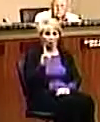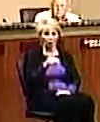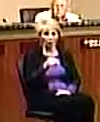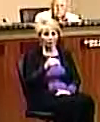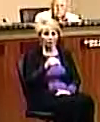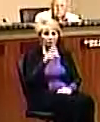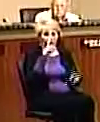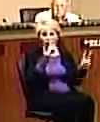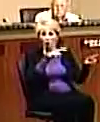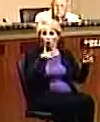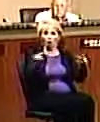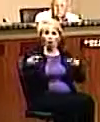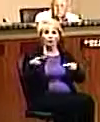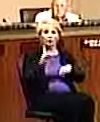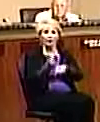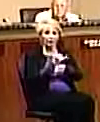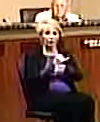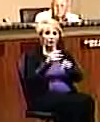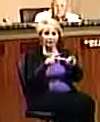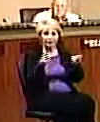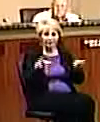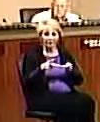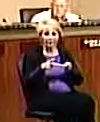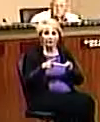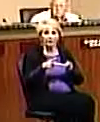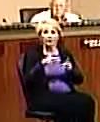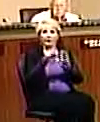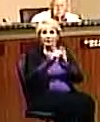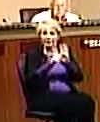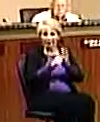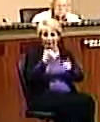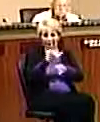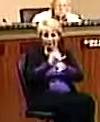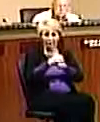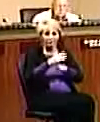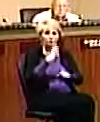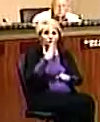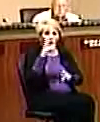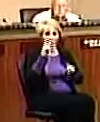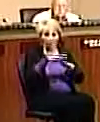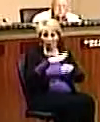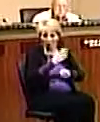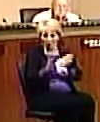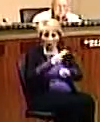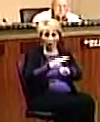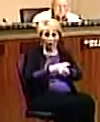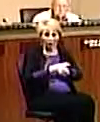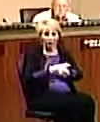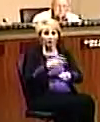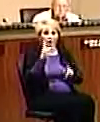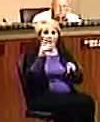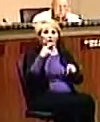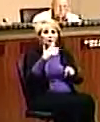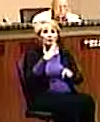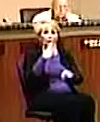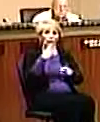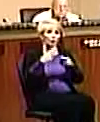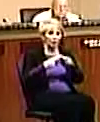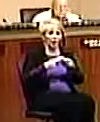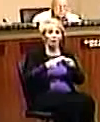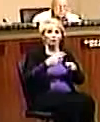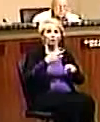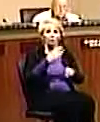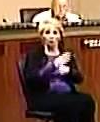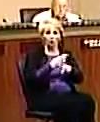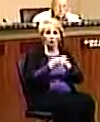and looked at industrial sites, looked at state institutions, and talked to a lot of people at Broughton. Talked about Broughton to a